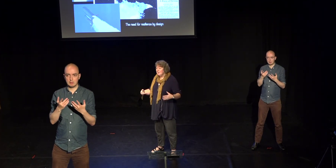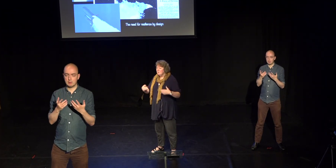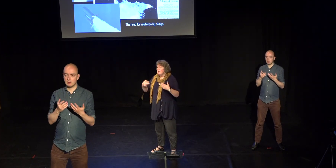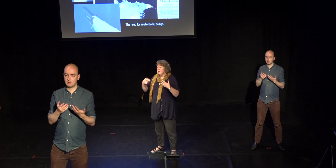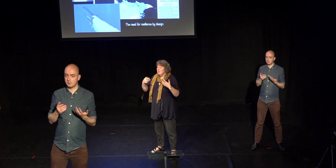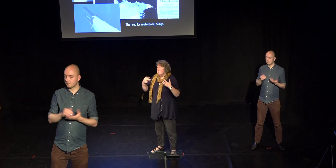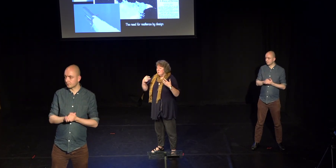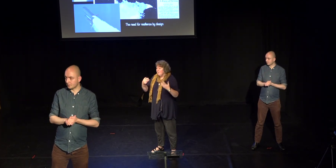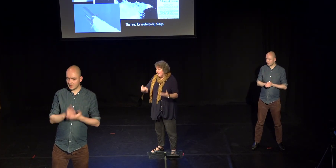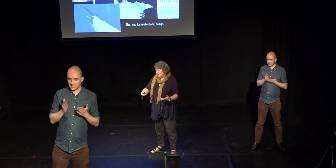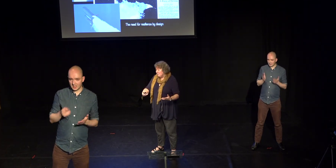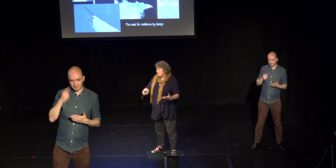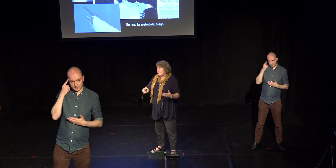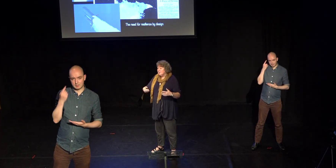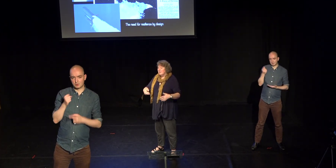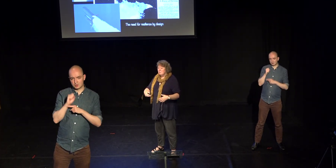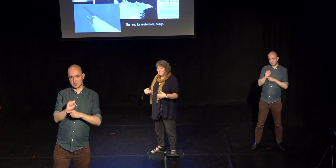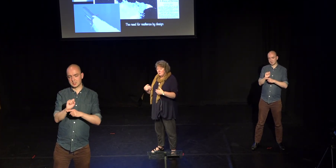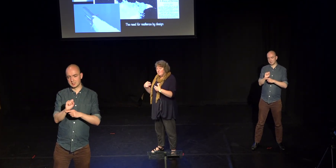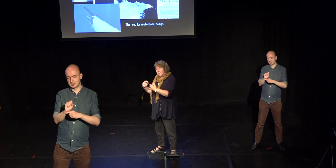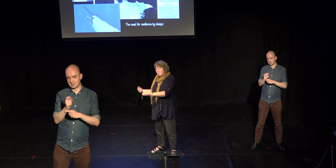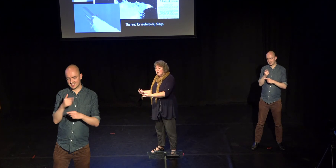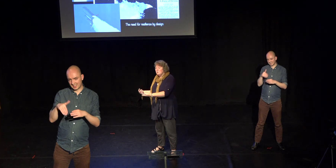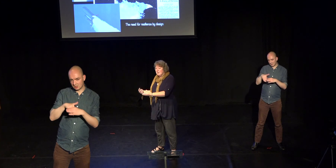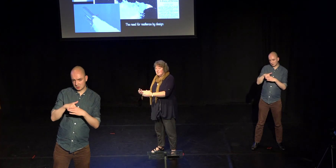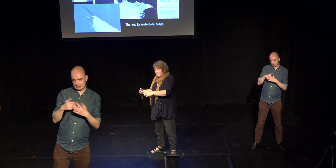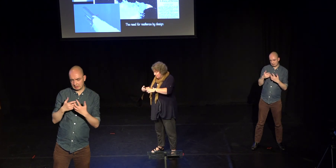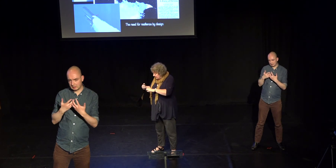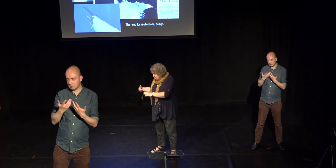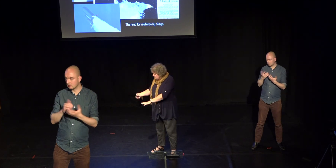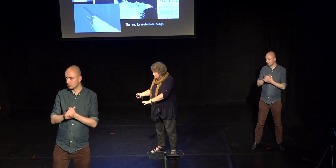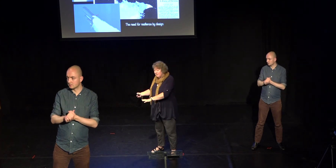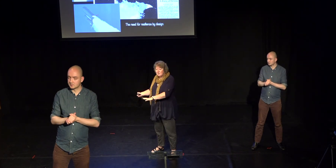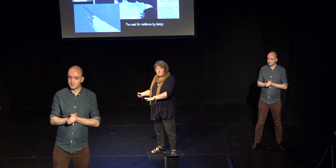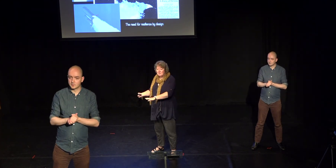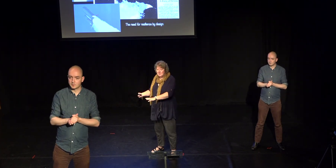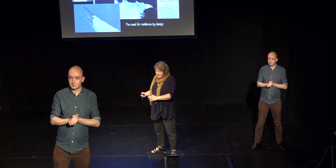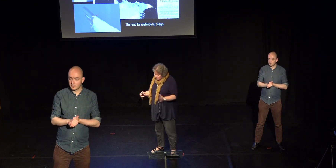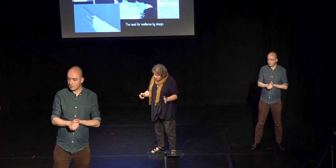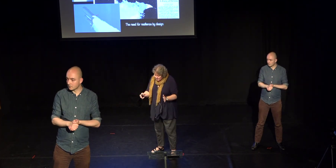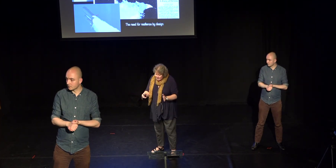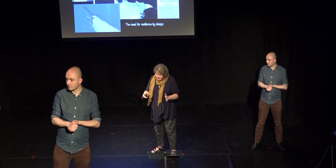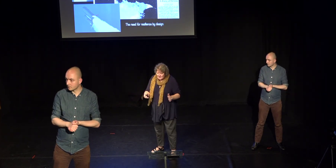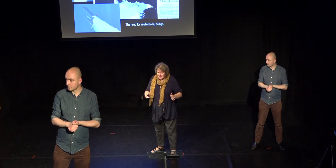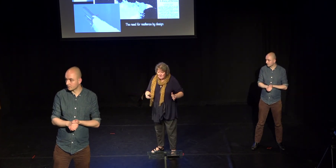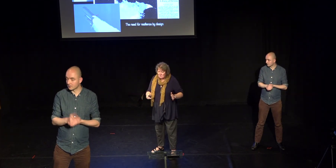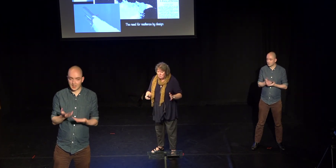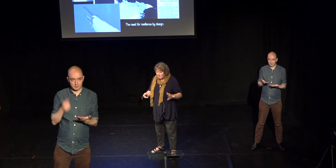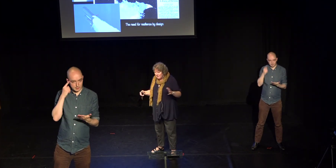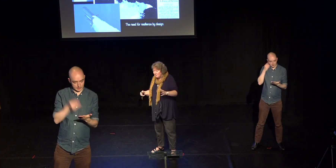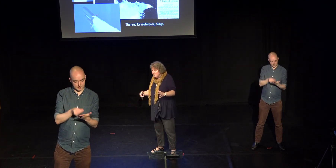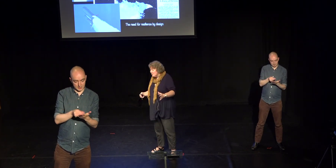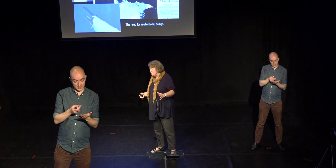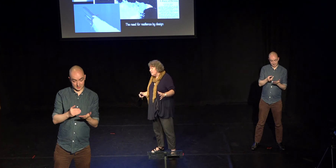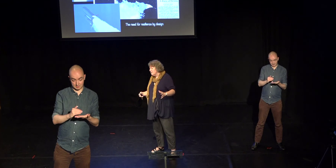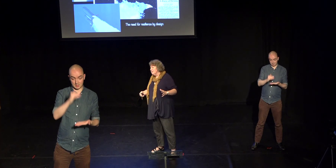that's, if we put a value on it, as we put a value on cost cutting, can we get the most out of our systems? Can we make the airline seats a bit smaller,